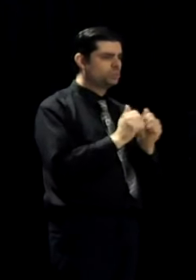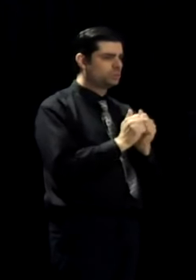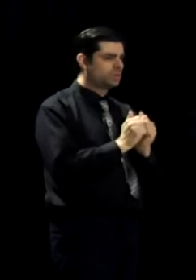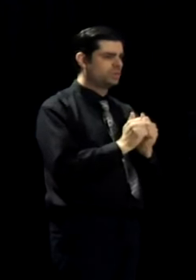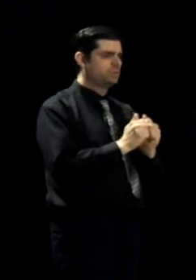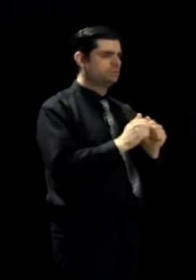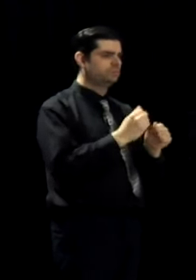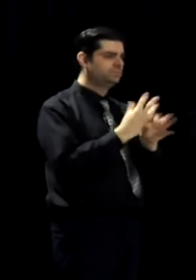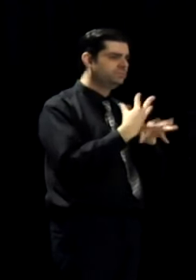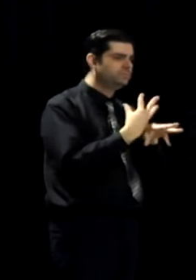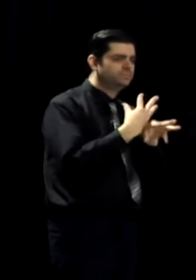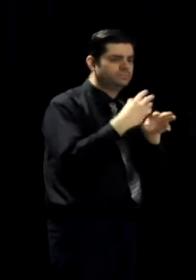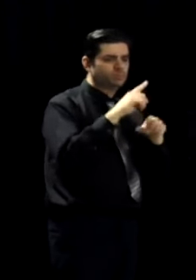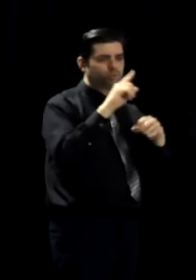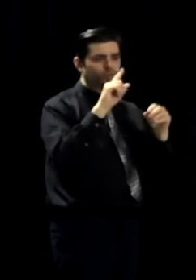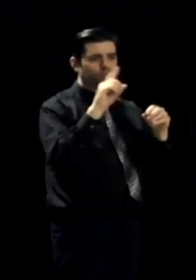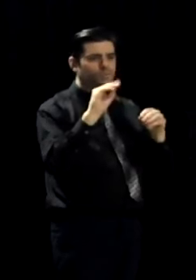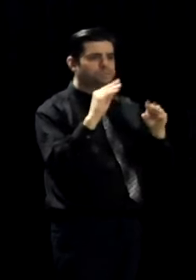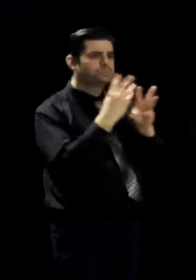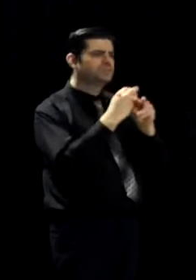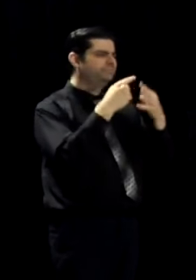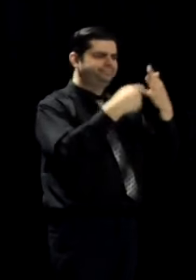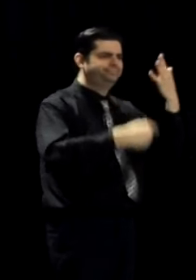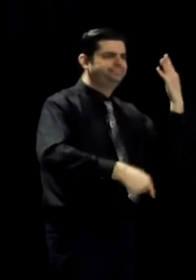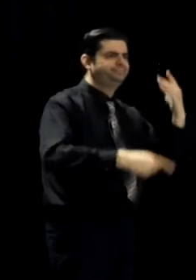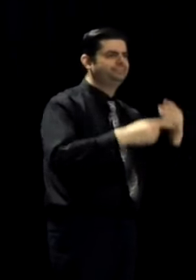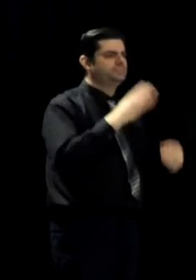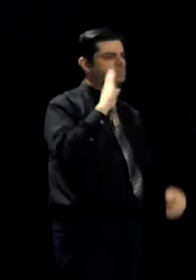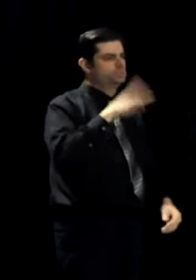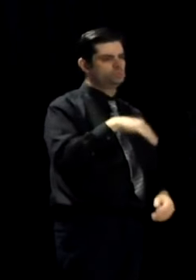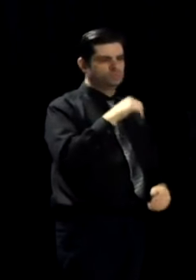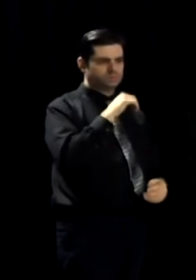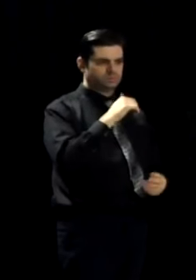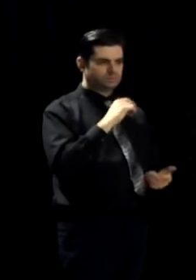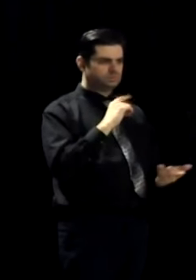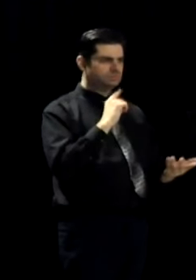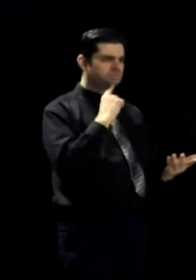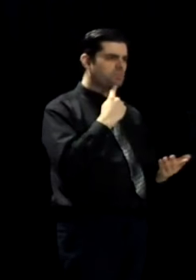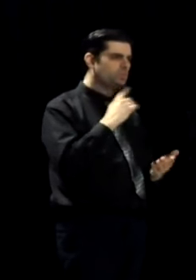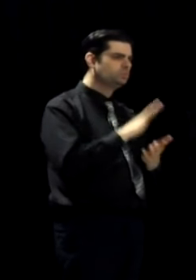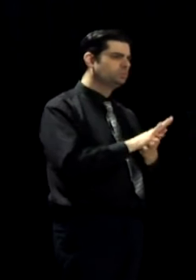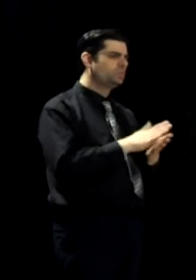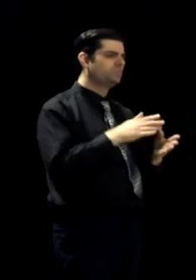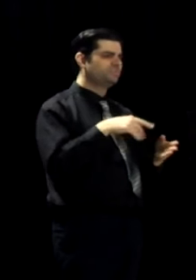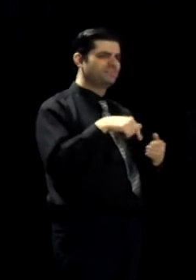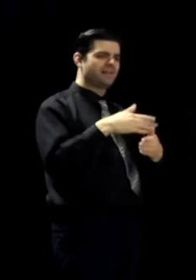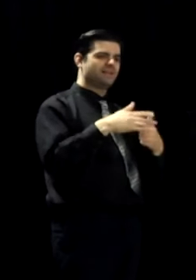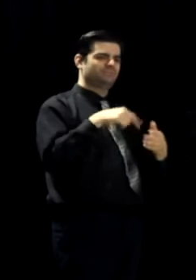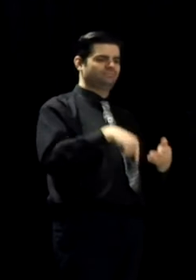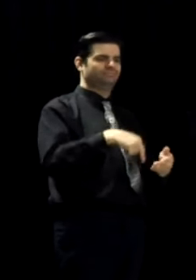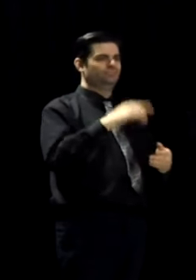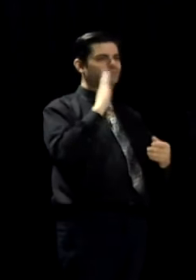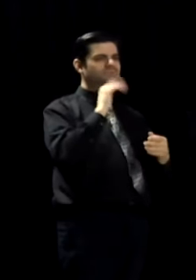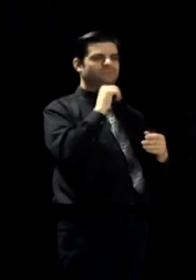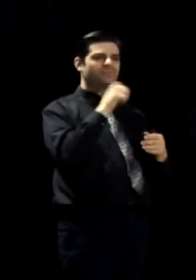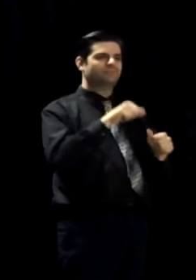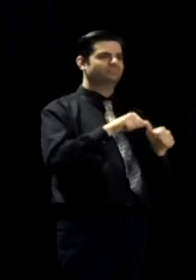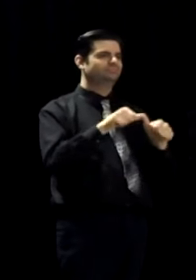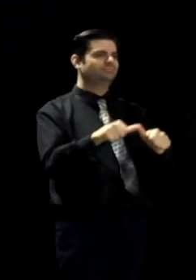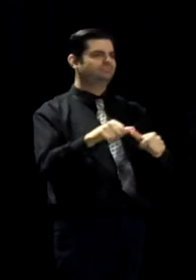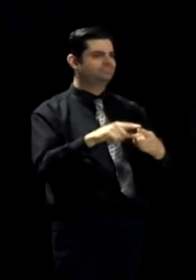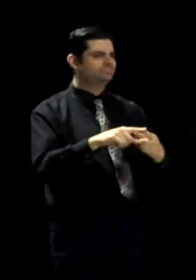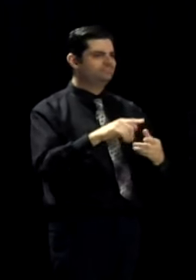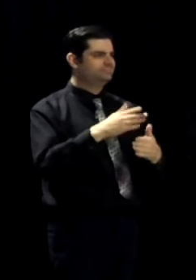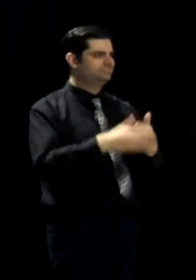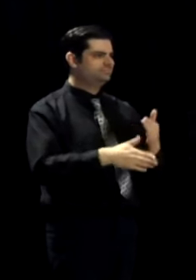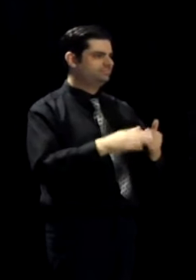kids. I know how disappointed you are that the school year has ended early, and I know you still have to work. And so, again, I want to